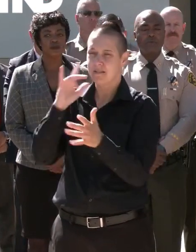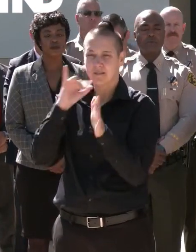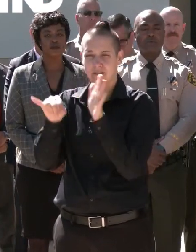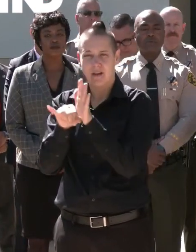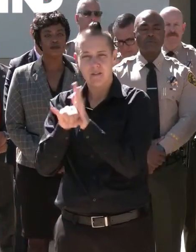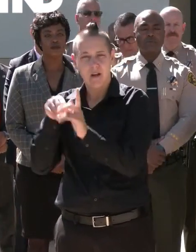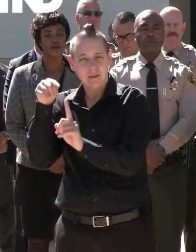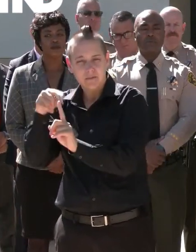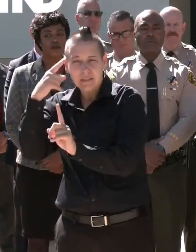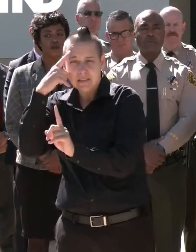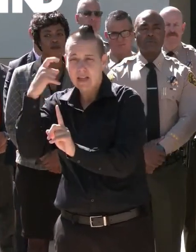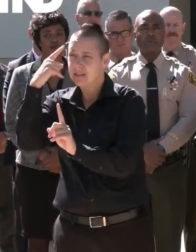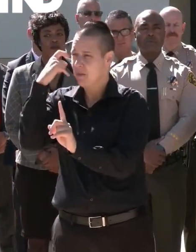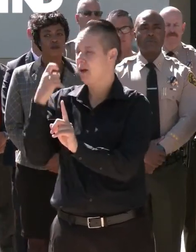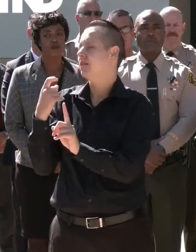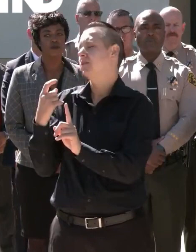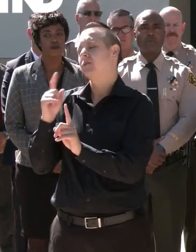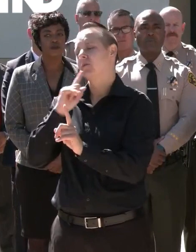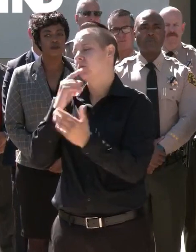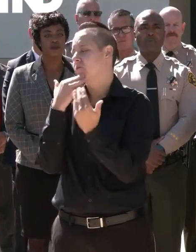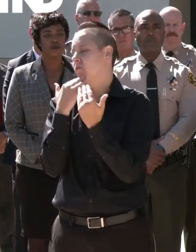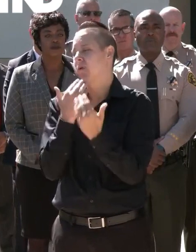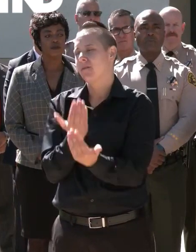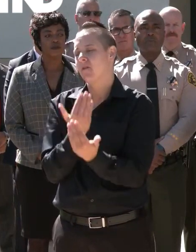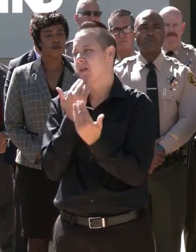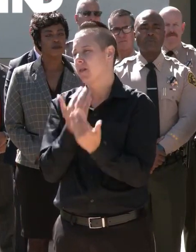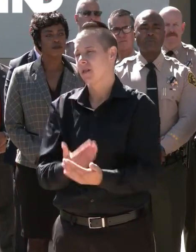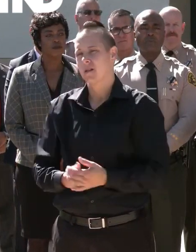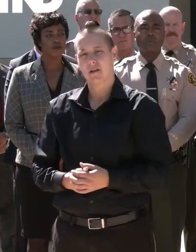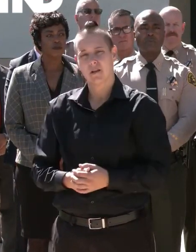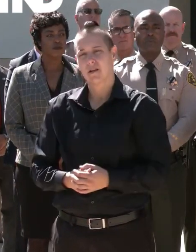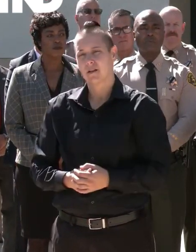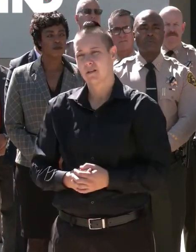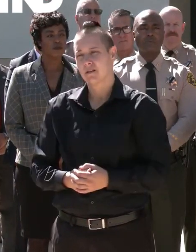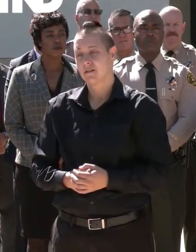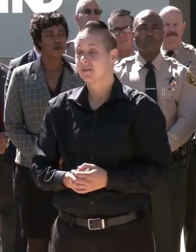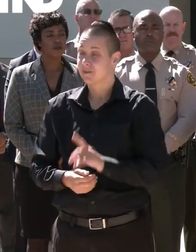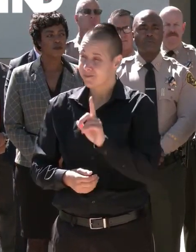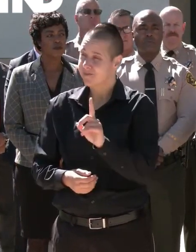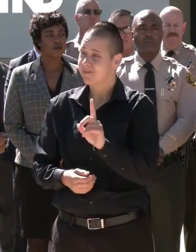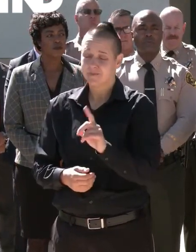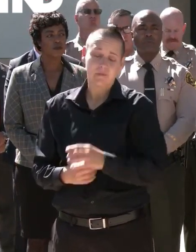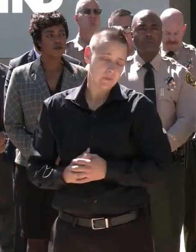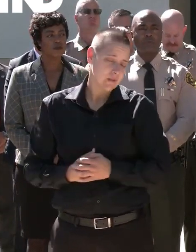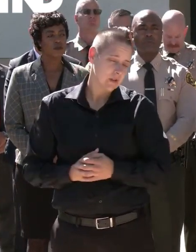of the suspect. And again, we're extremely grateful. But here's the thing.